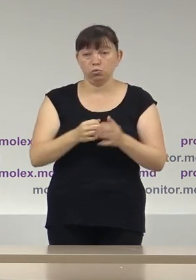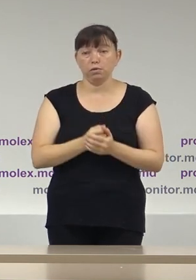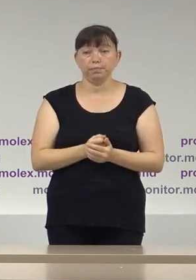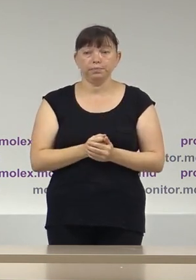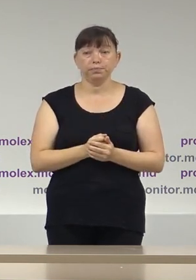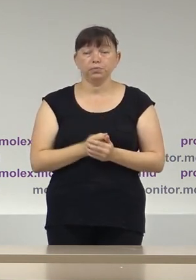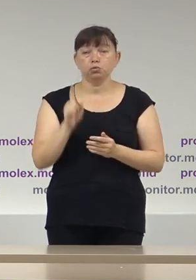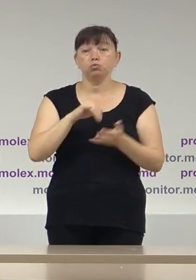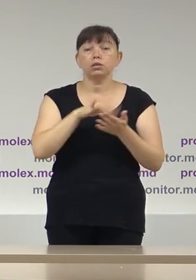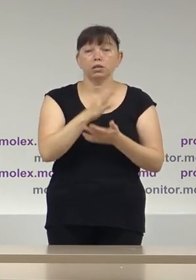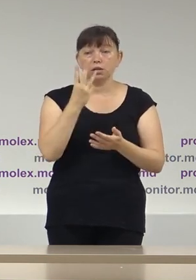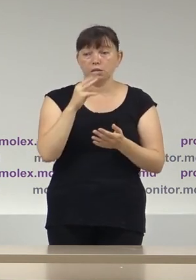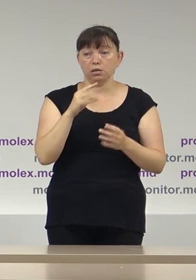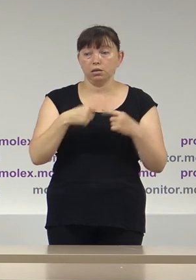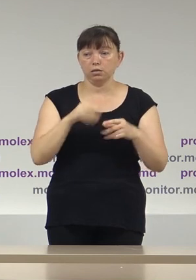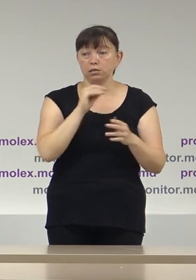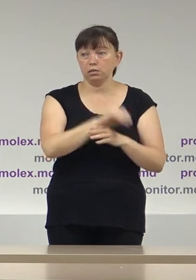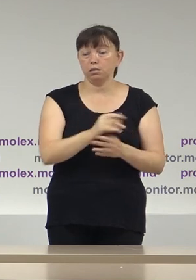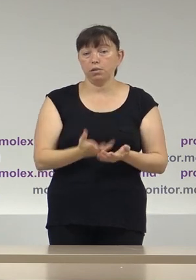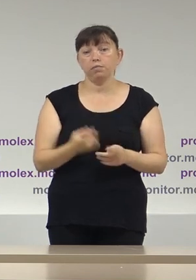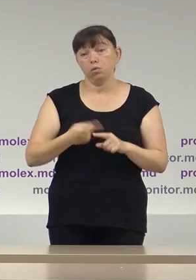yesterday's decision issued by the Court of Appeals.